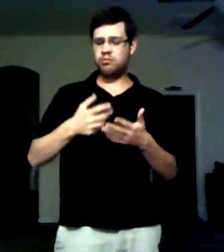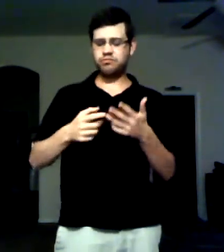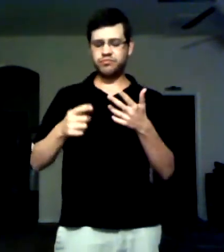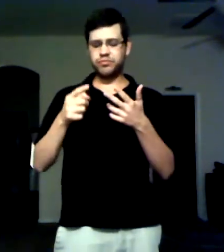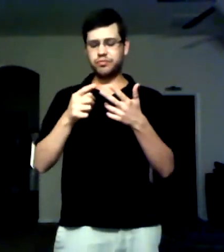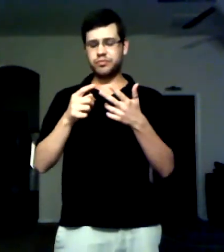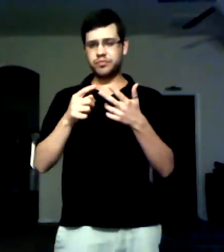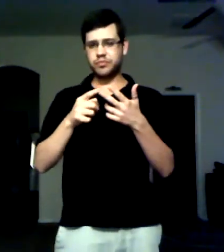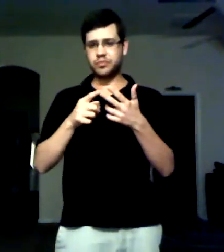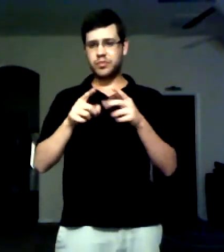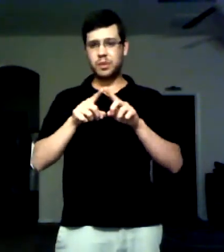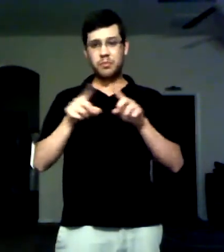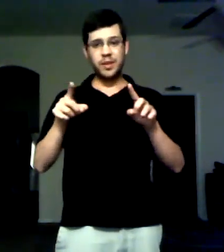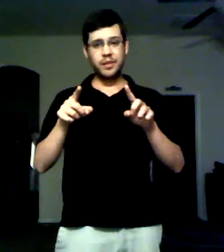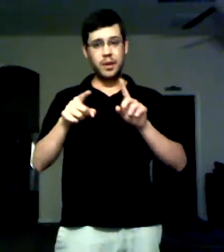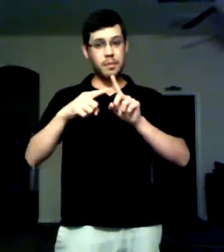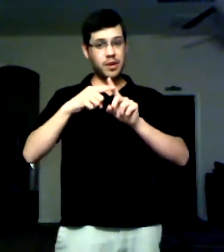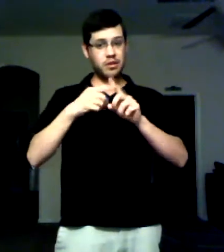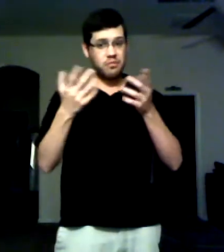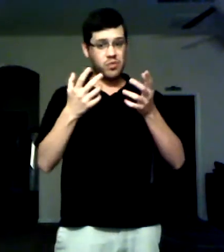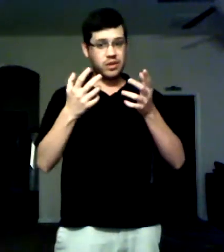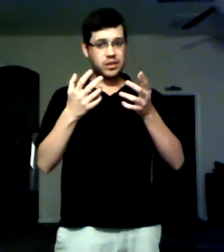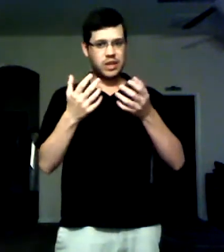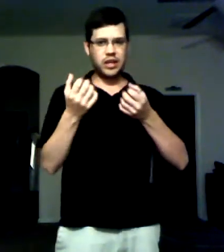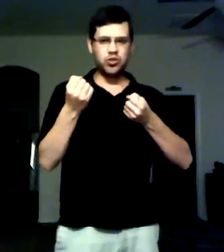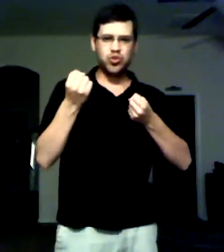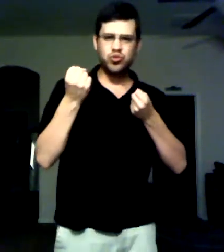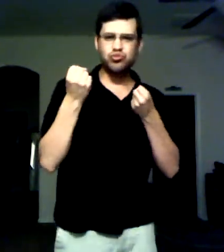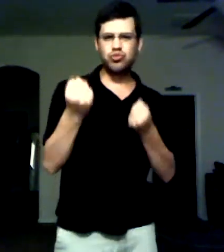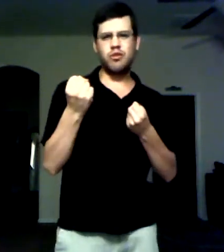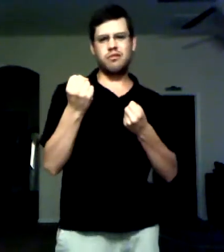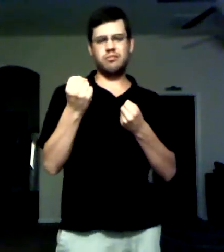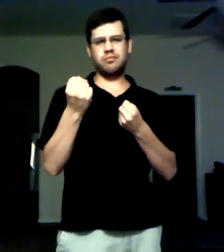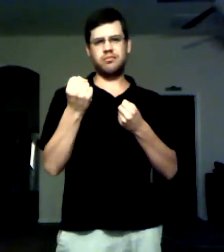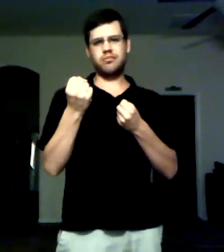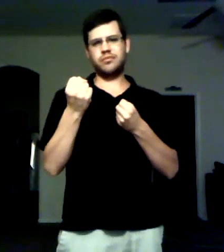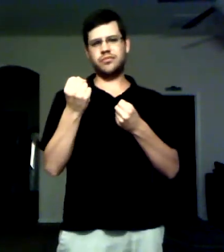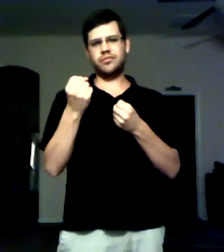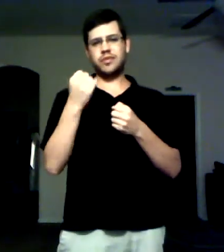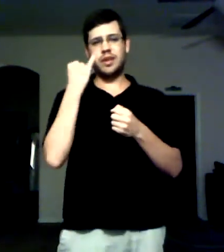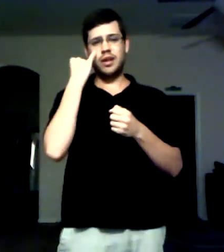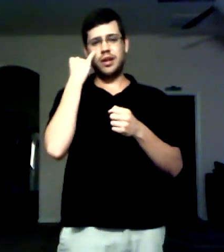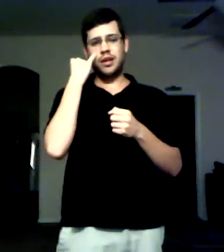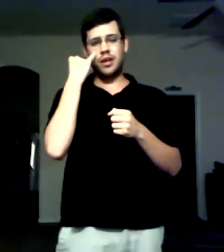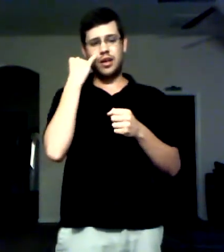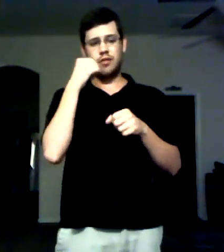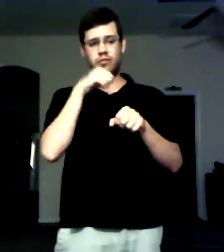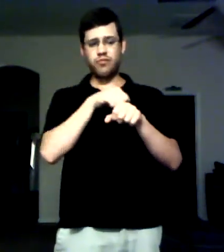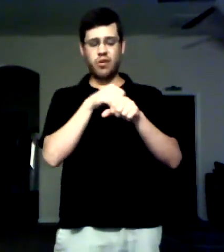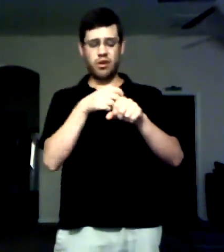out of. It's really bomber as far as its tensile strength. It's real light.